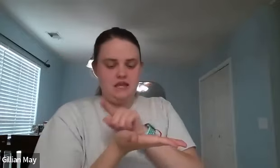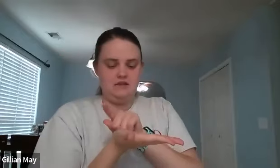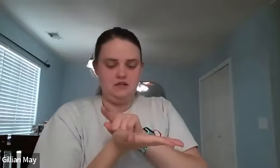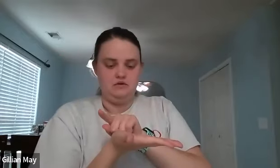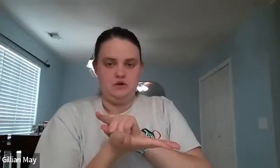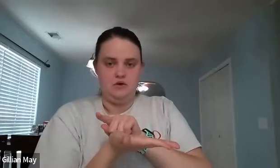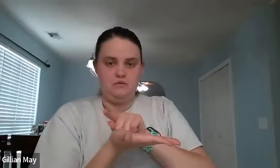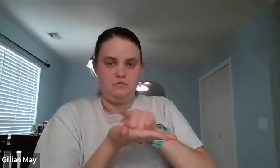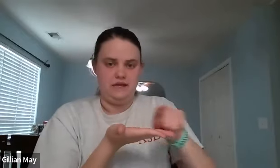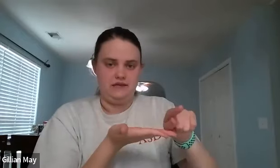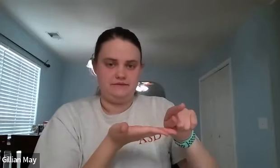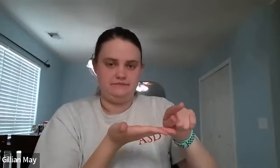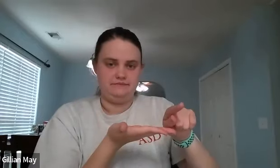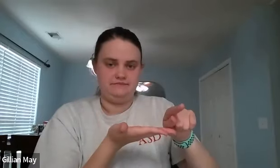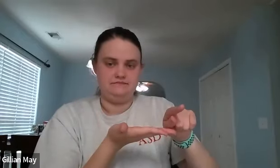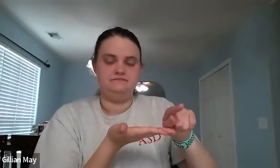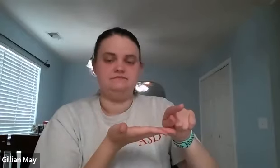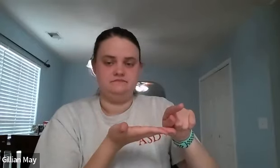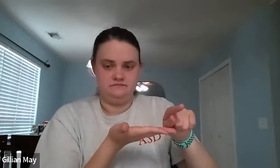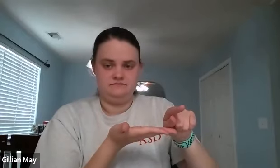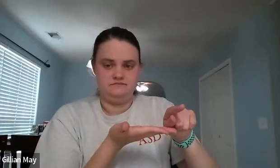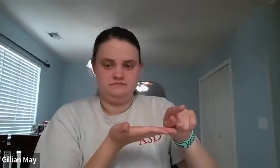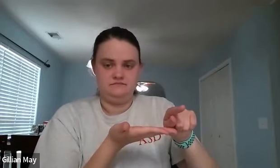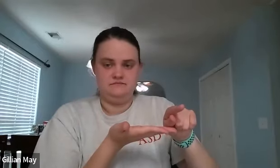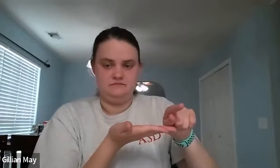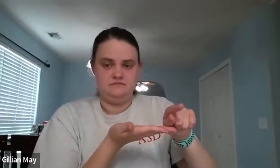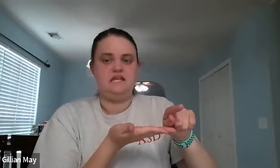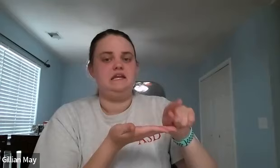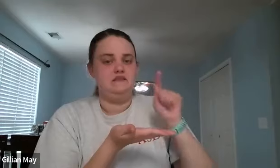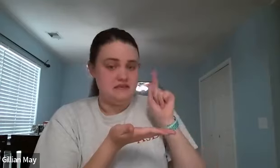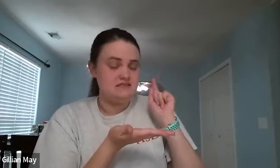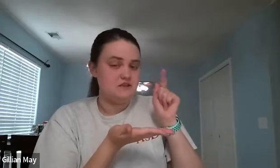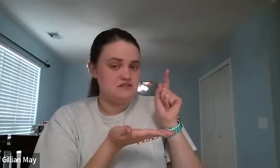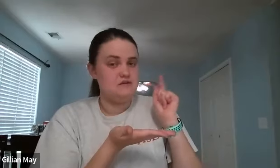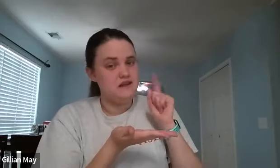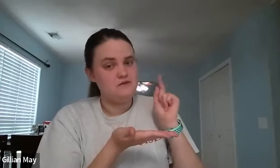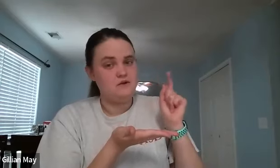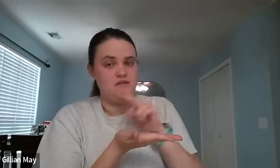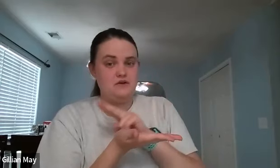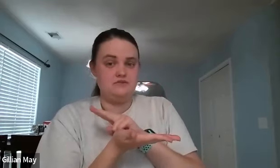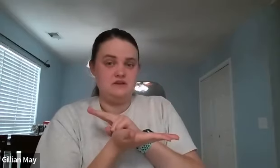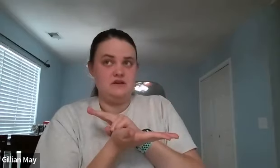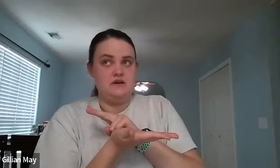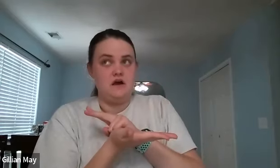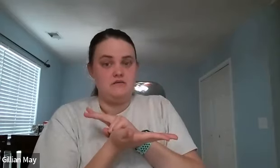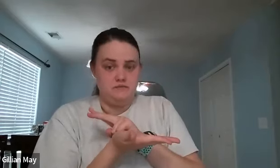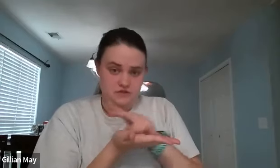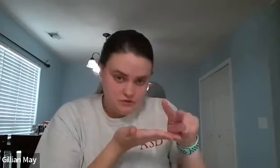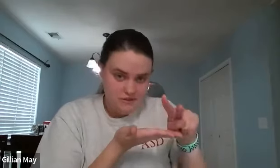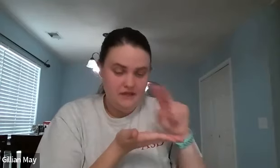And then you go week. And this is also another one of those 2